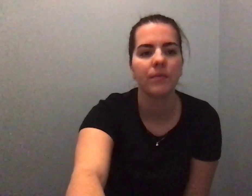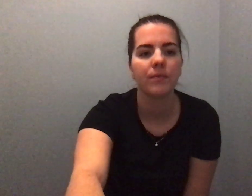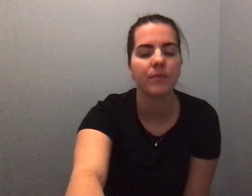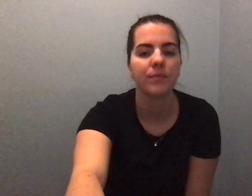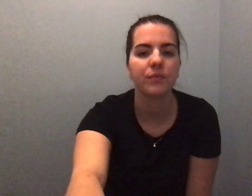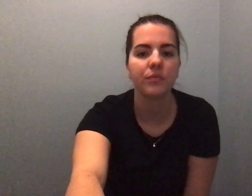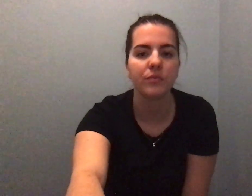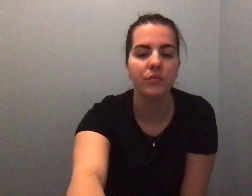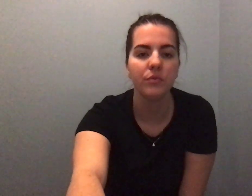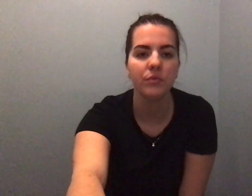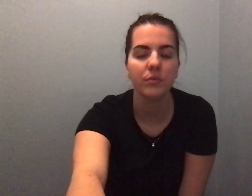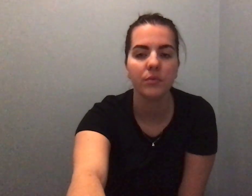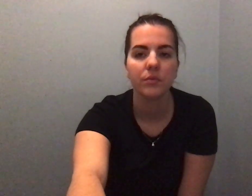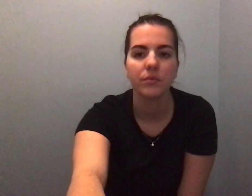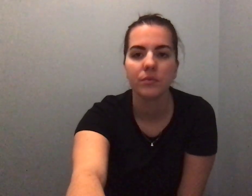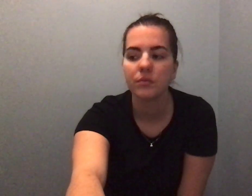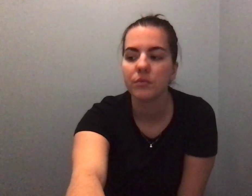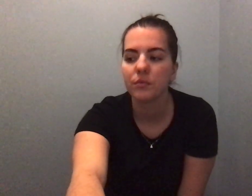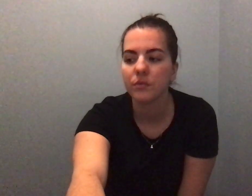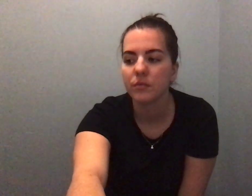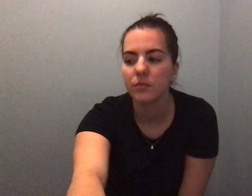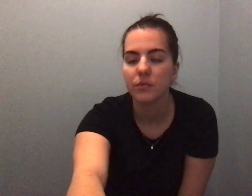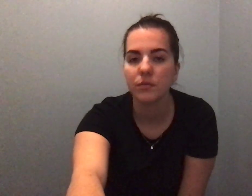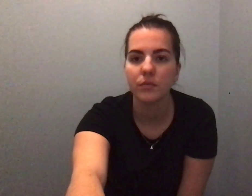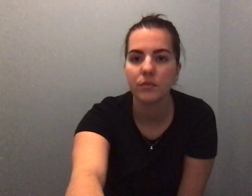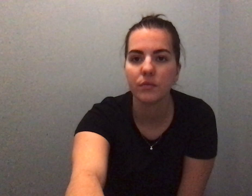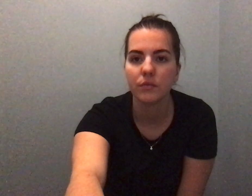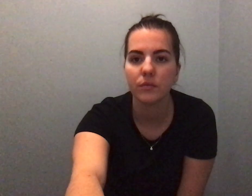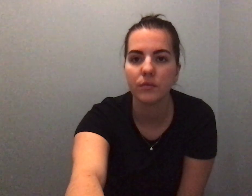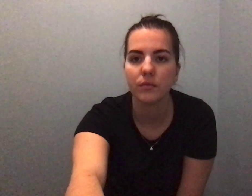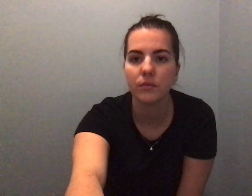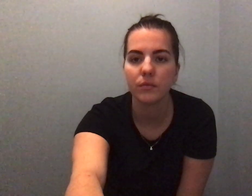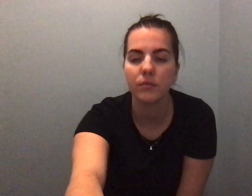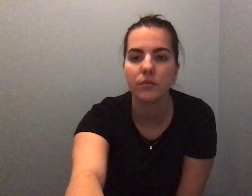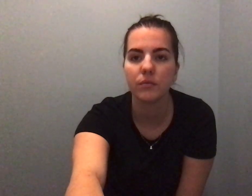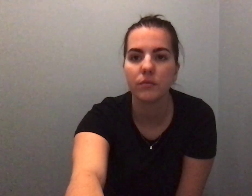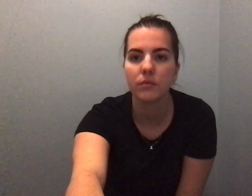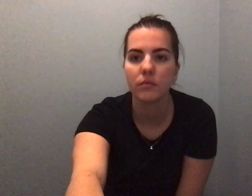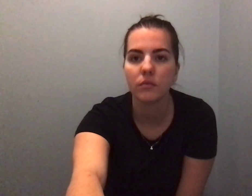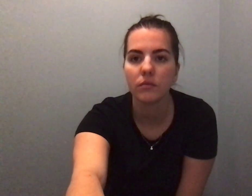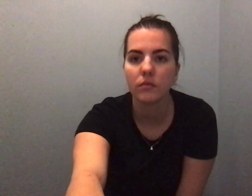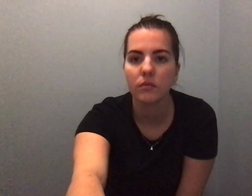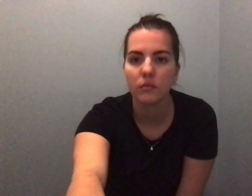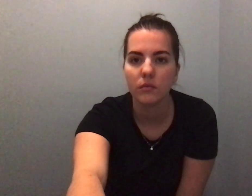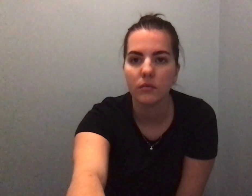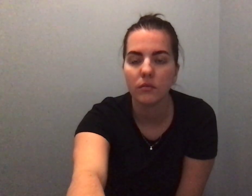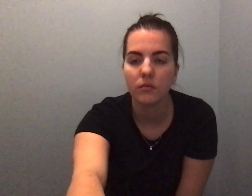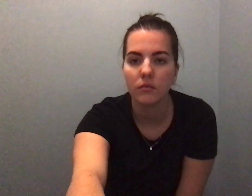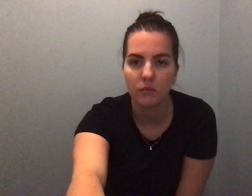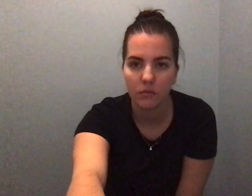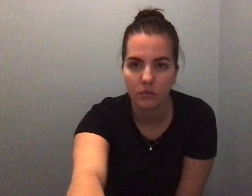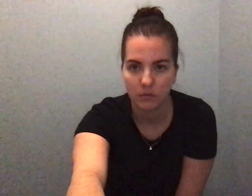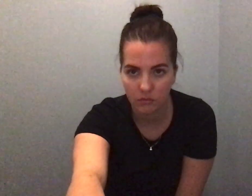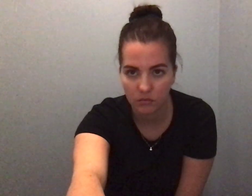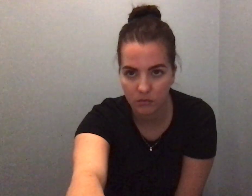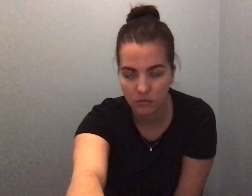good way to represent that, and I'll use this model over the next few videos, is just using these little cubes that represent the amount of energy. In this case, that's